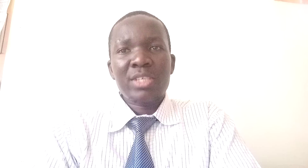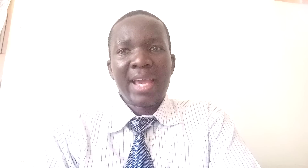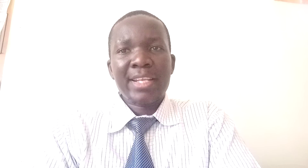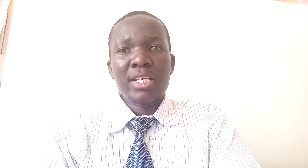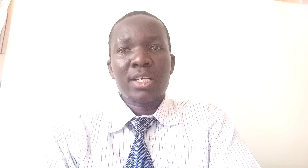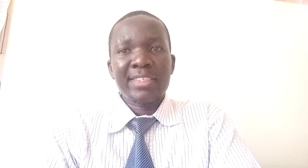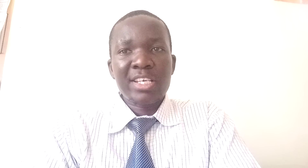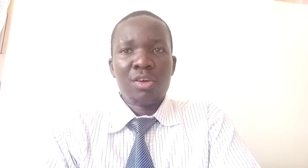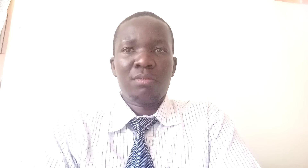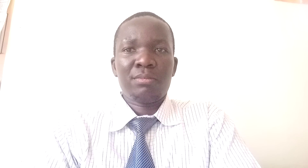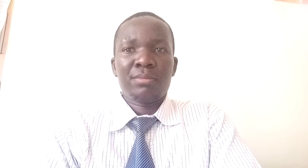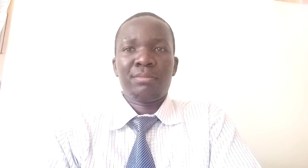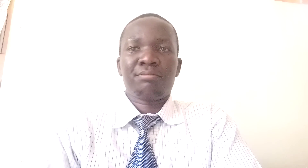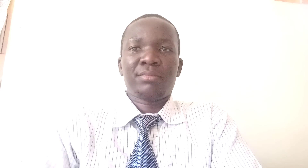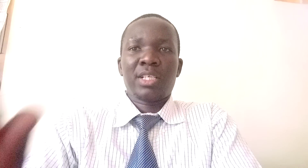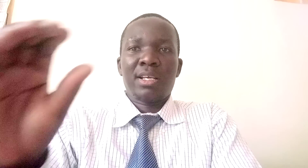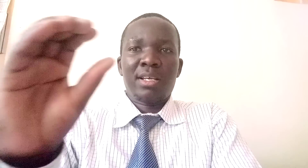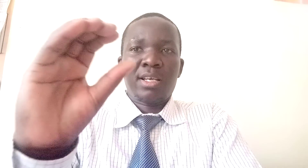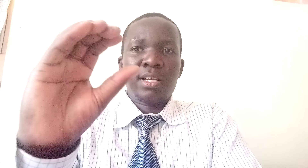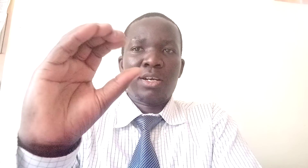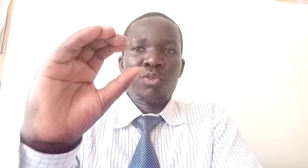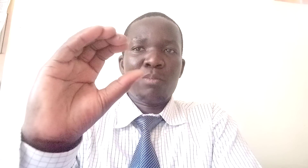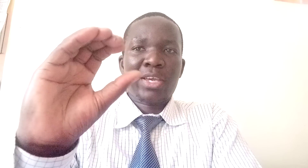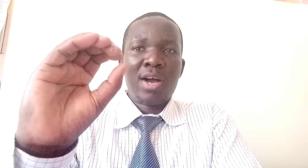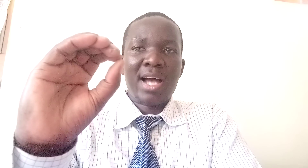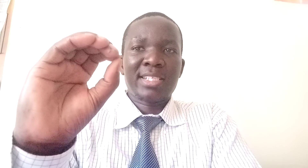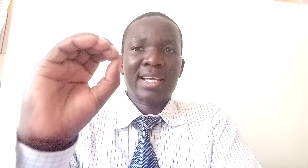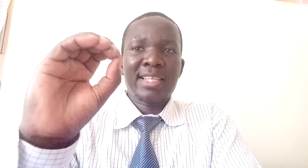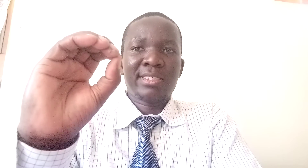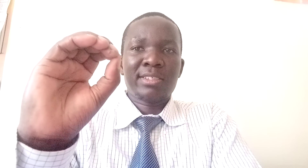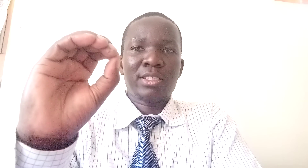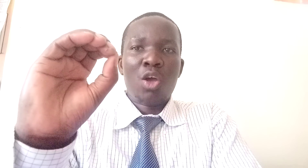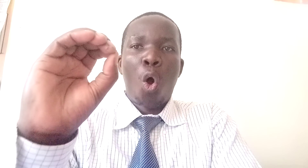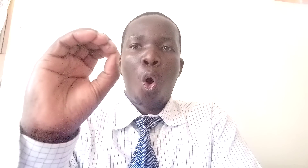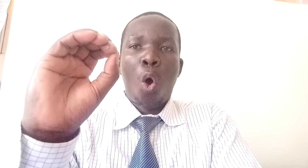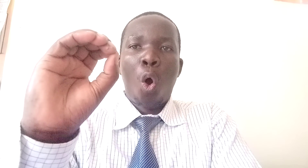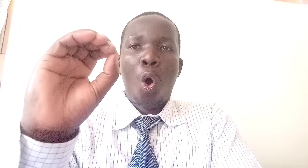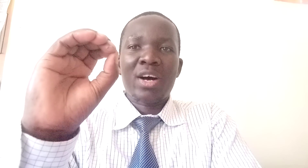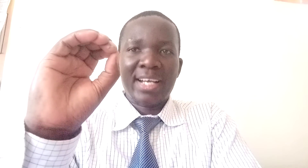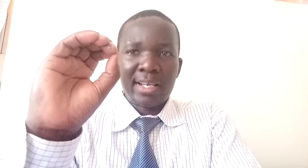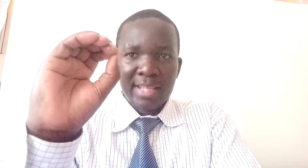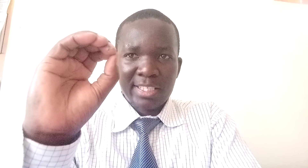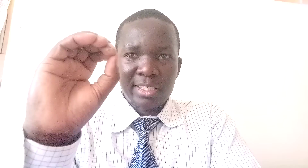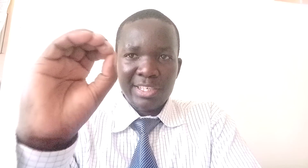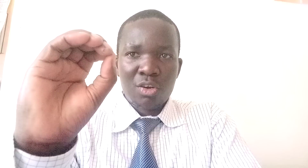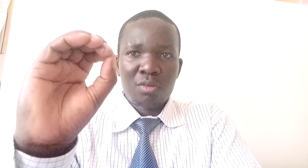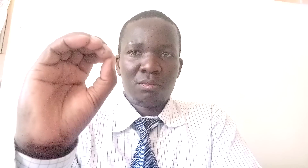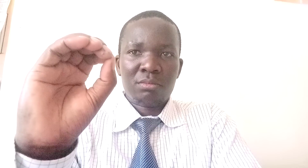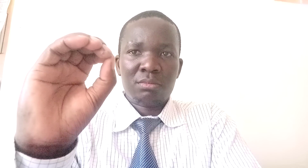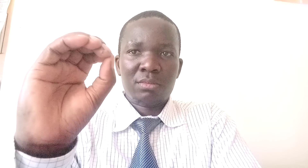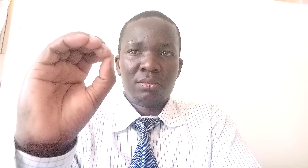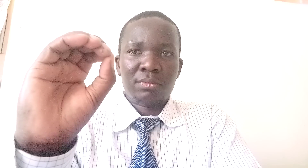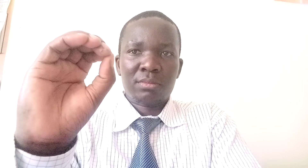sign 0? You make your hands like this. That is 0.